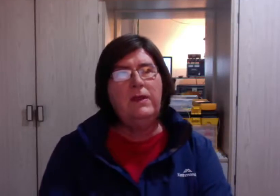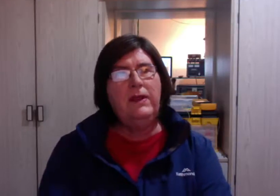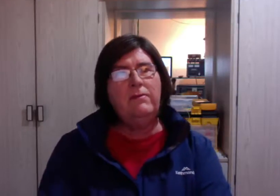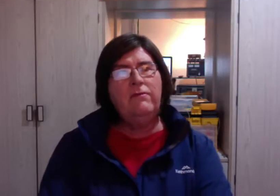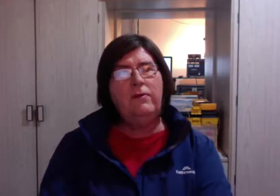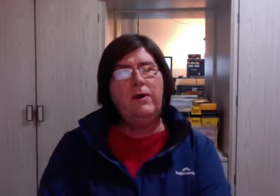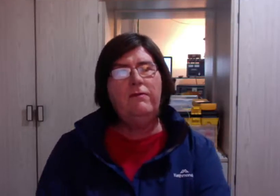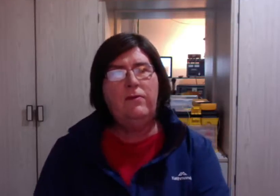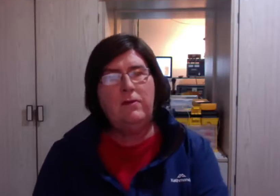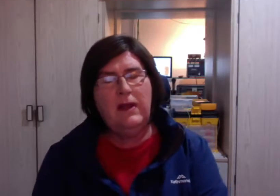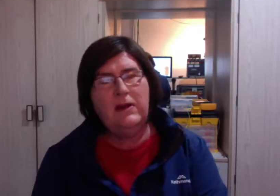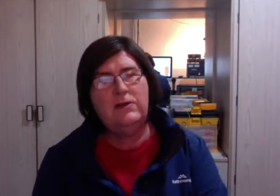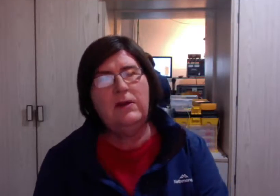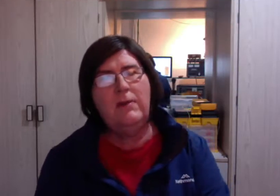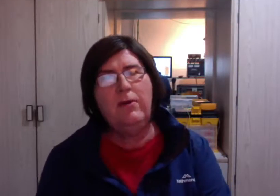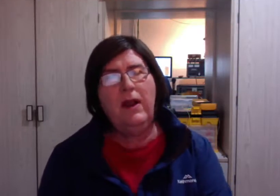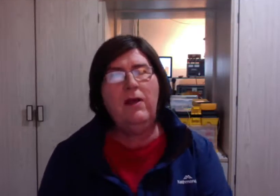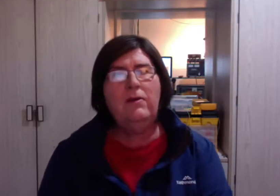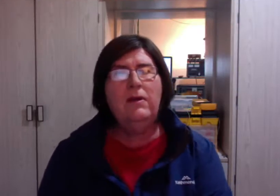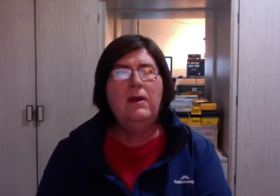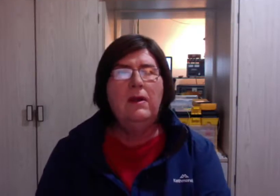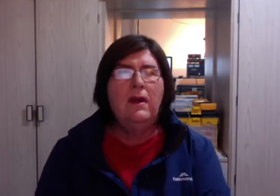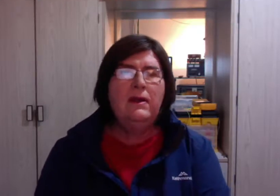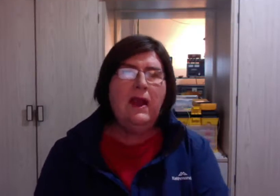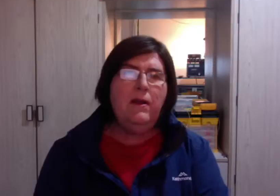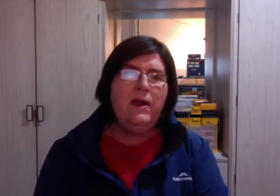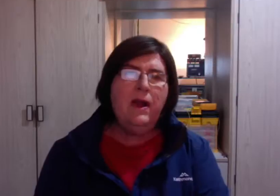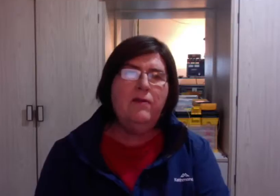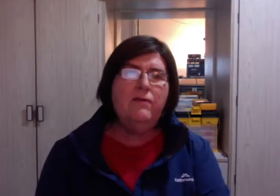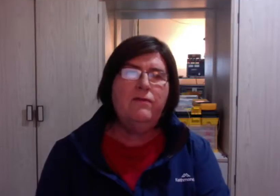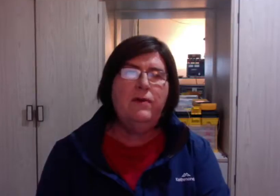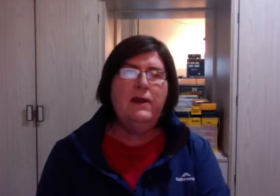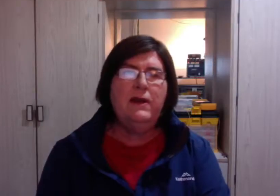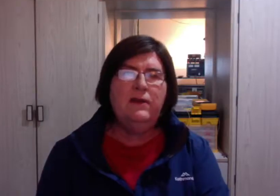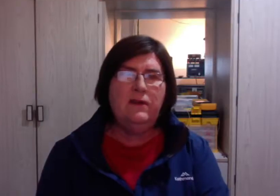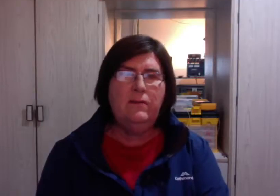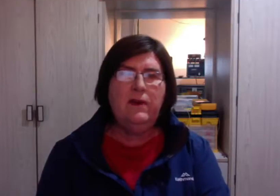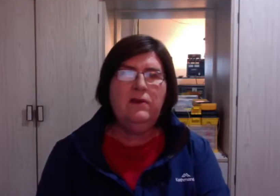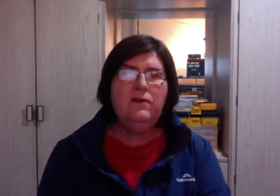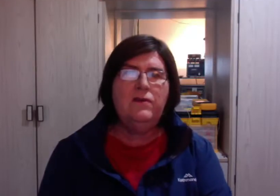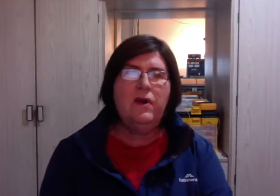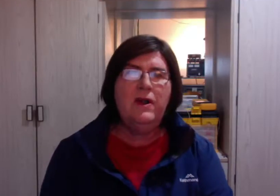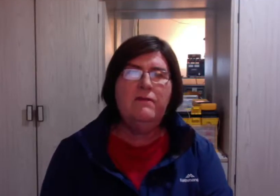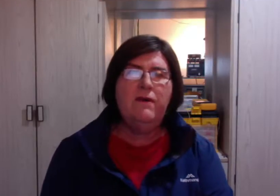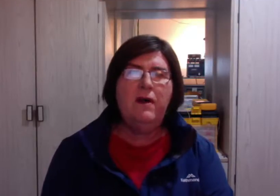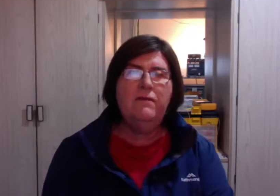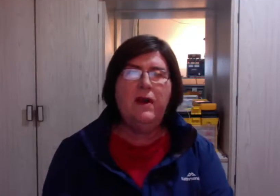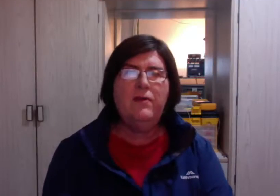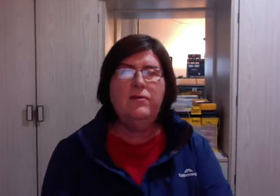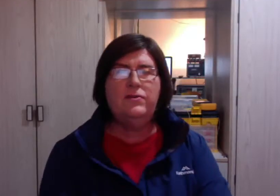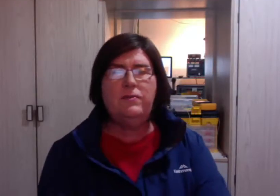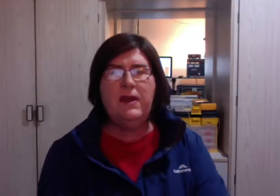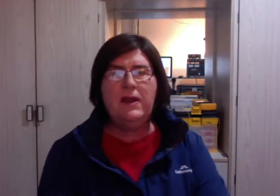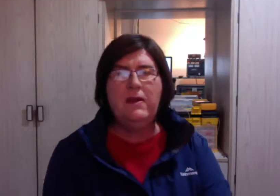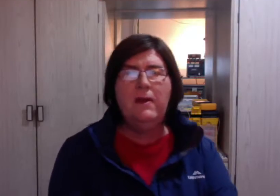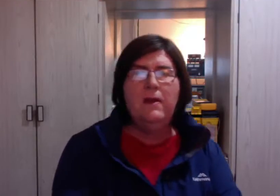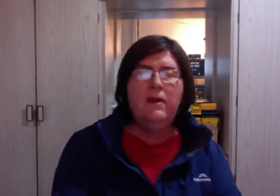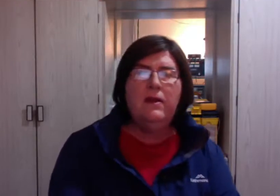medium 4x4, like a Toyota Prado, carry 140 litres, expect to use 95 to 120. If